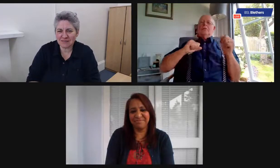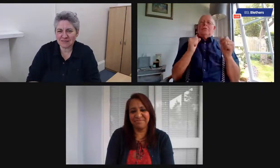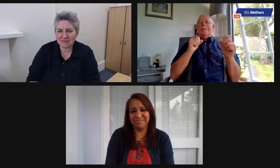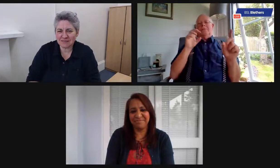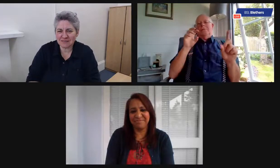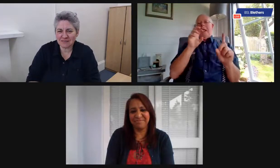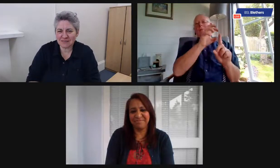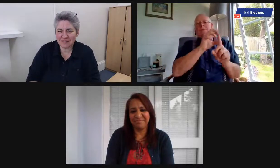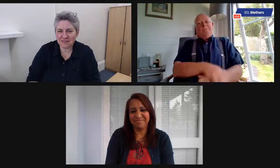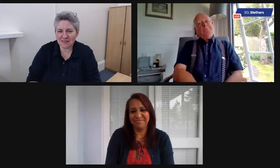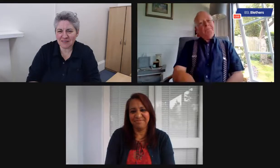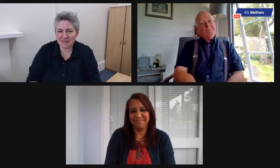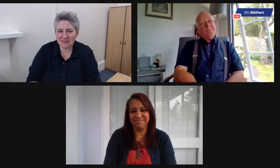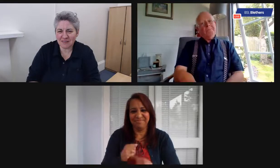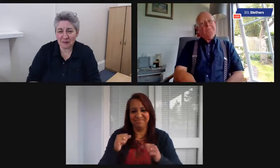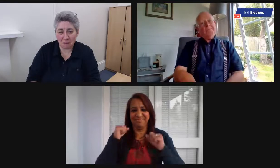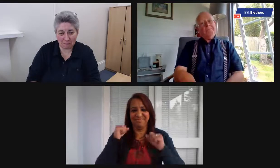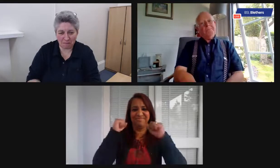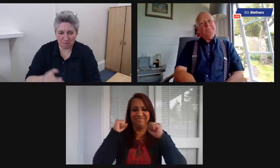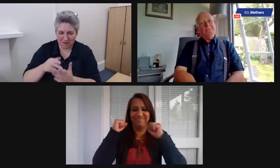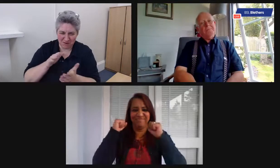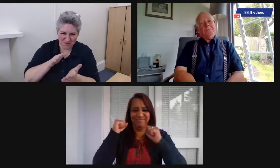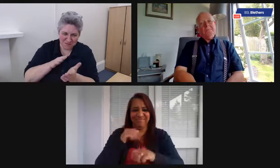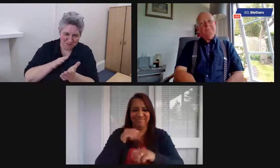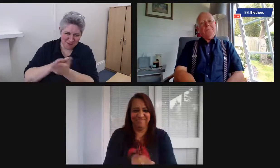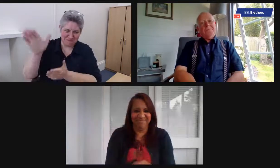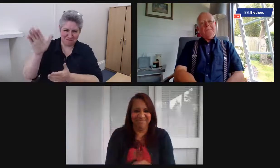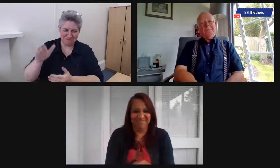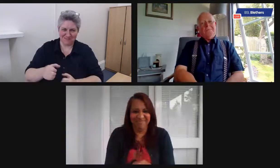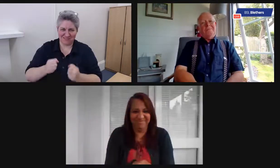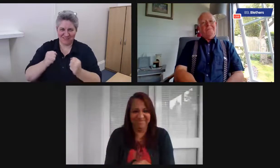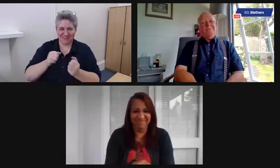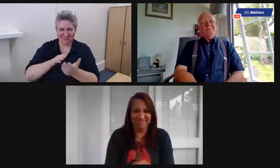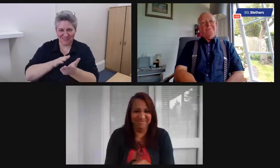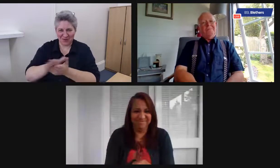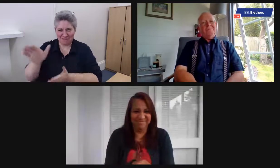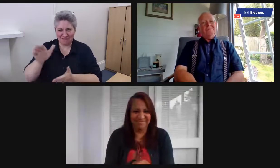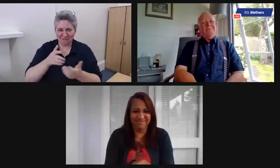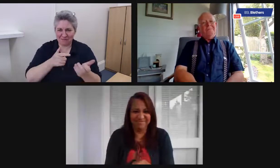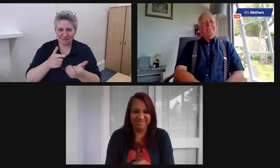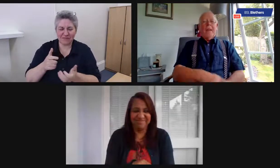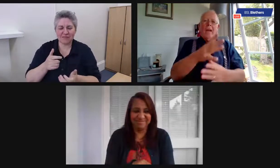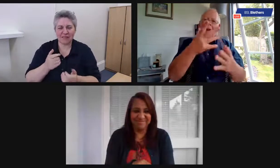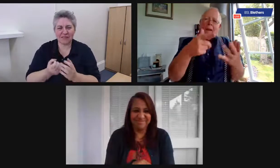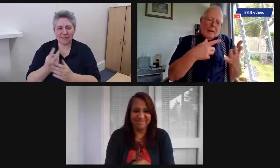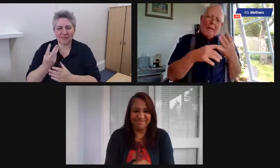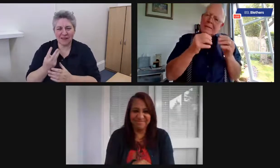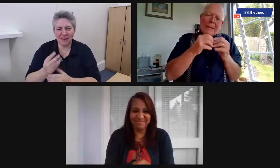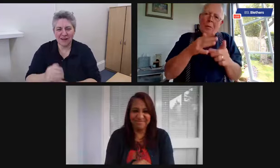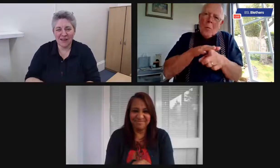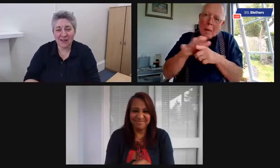that saved the Scottish soldiers' lives. And so ever since then, they loved the thistle. That's it. oh, love that story.